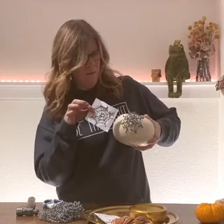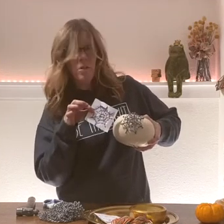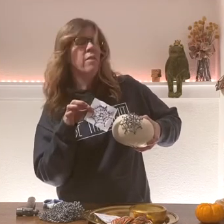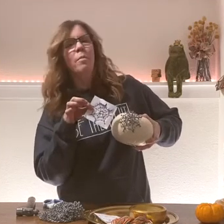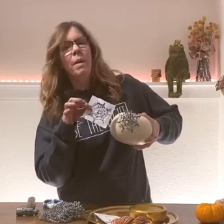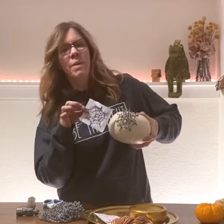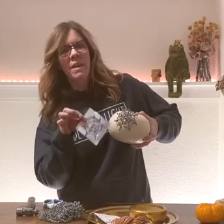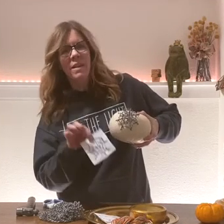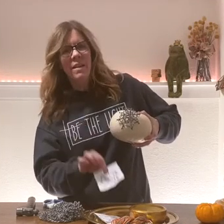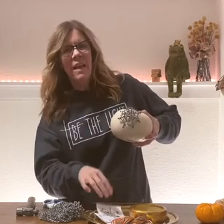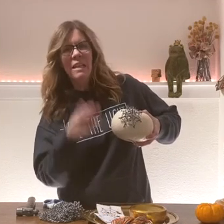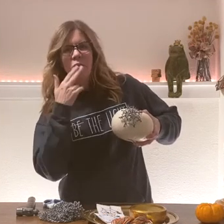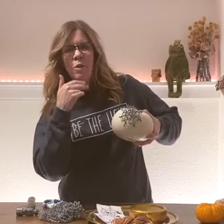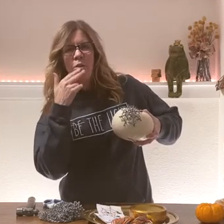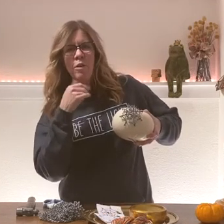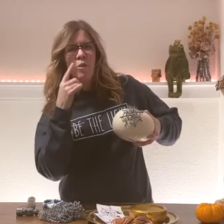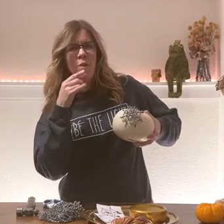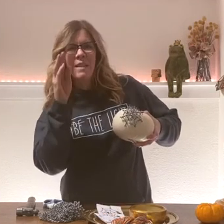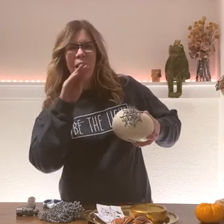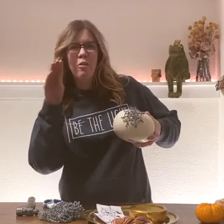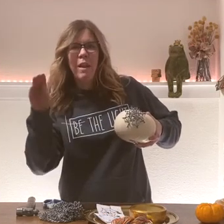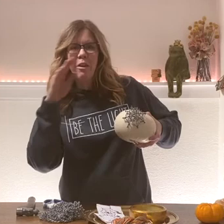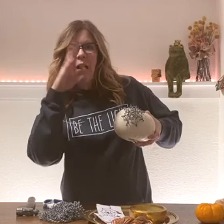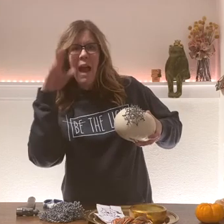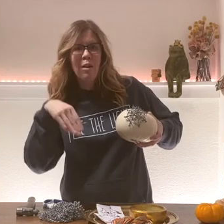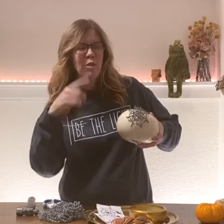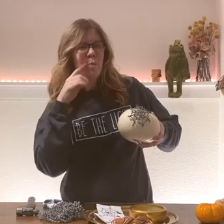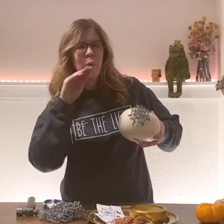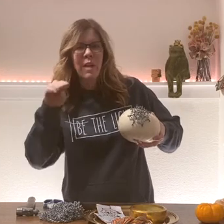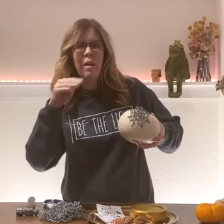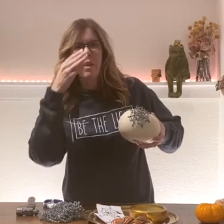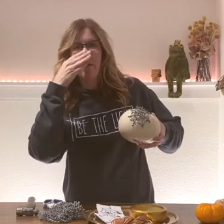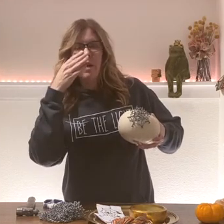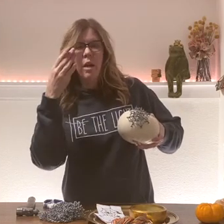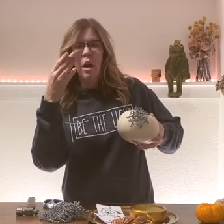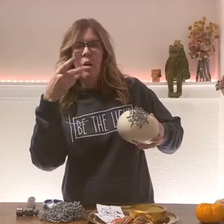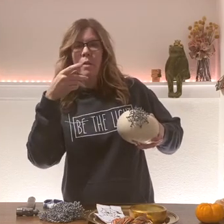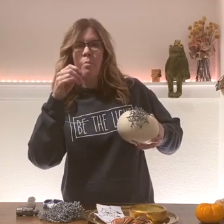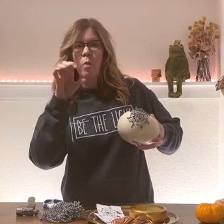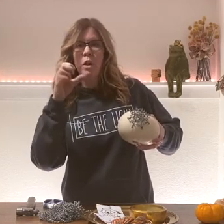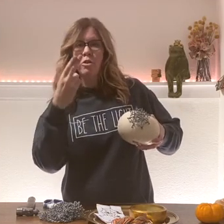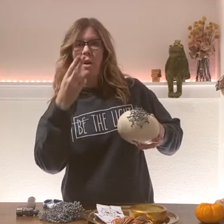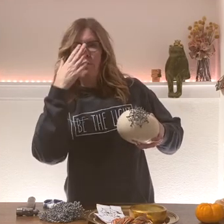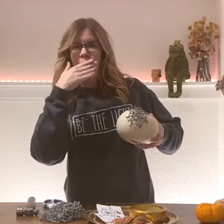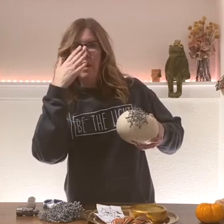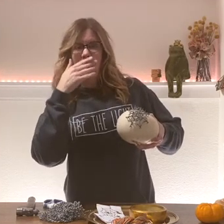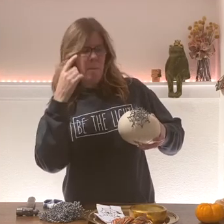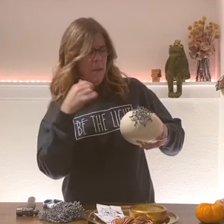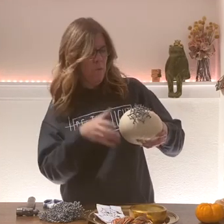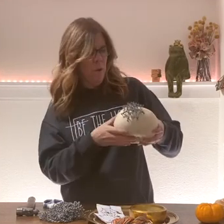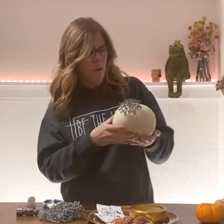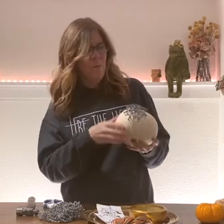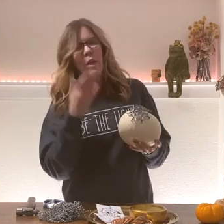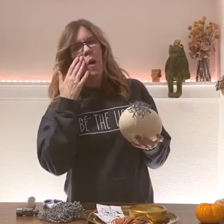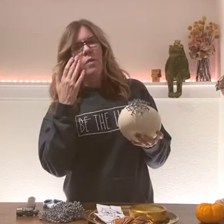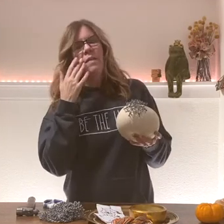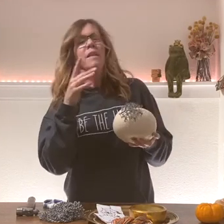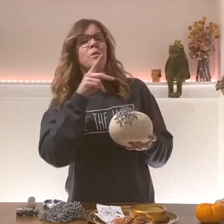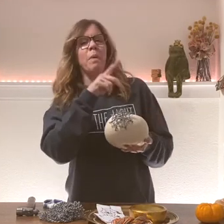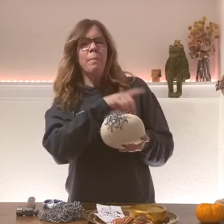on the pumpkin, and it's so cute, and you can decorate your house and put it on the porch out front. I mean, we know that this pumpkin